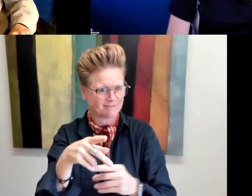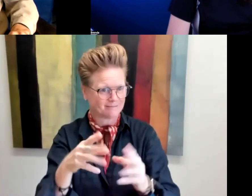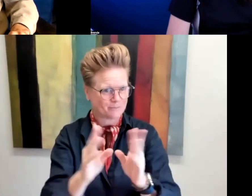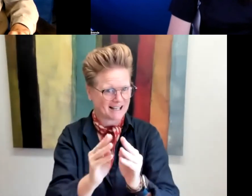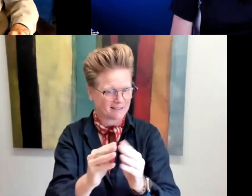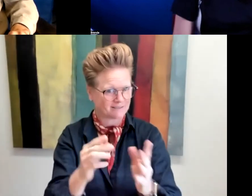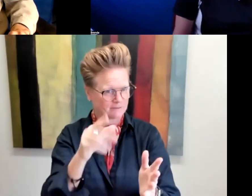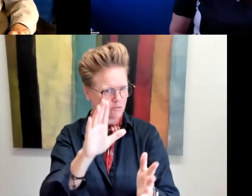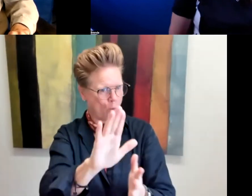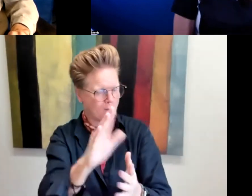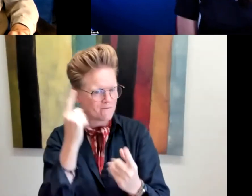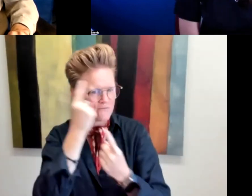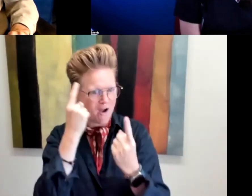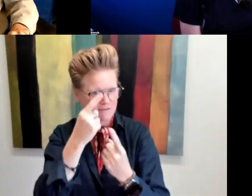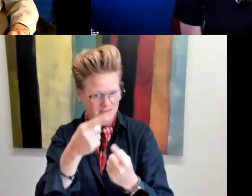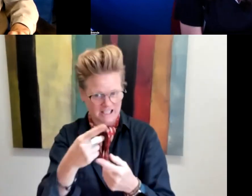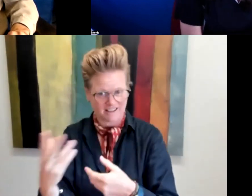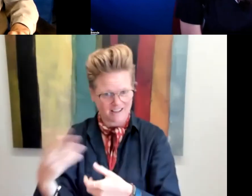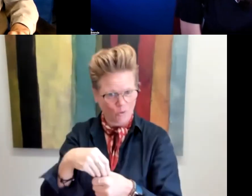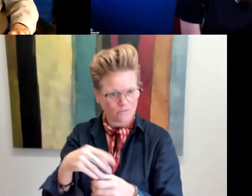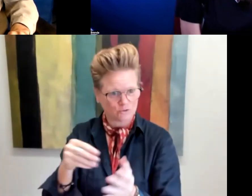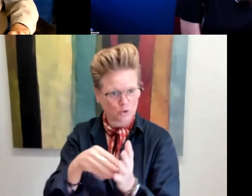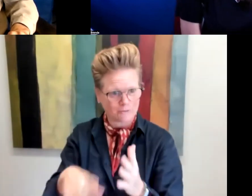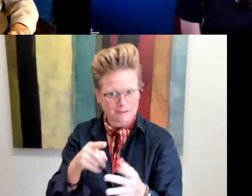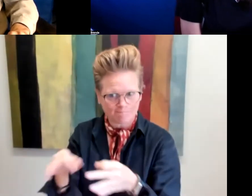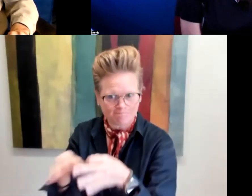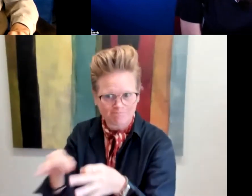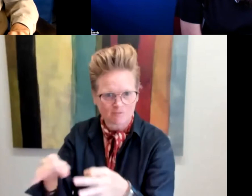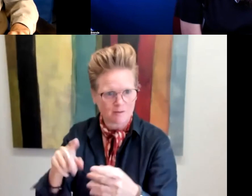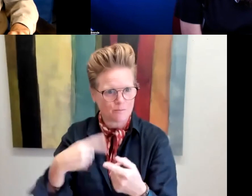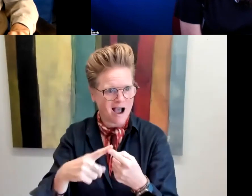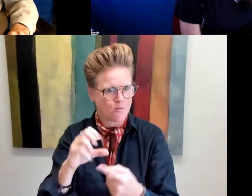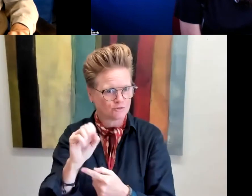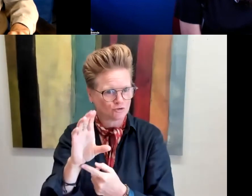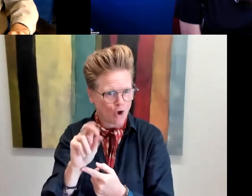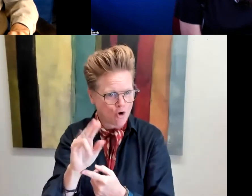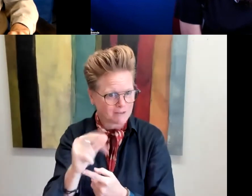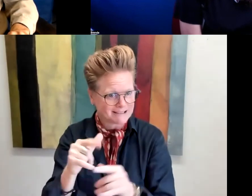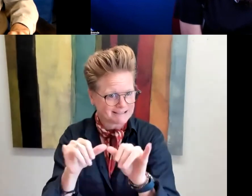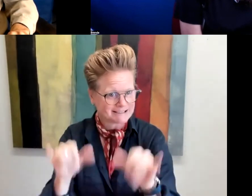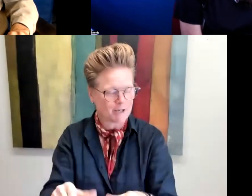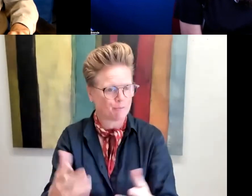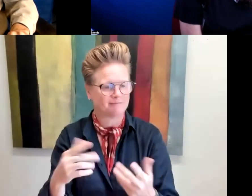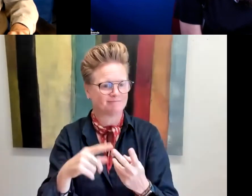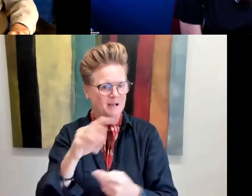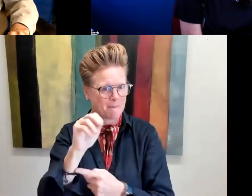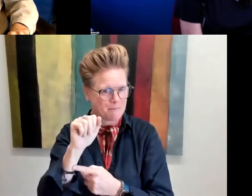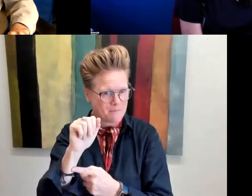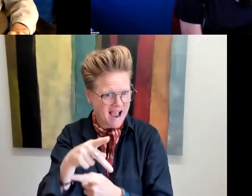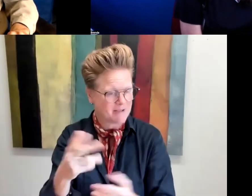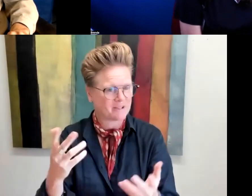If you run an IEP meeting, of your thoughts, do you include the students and explain about